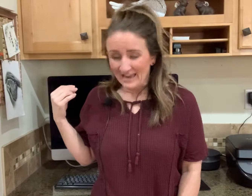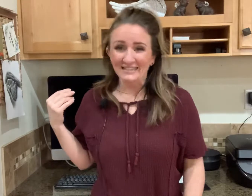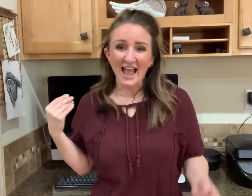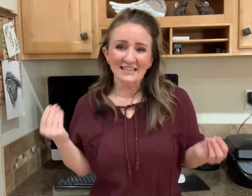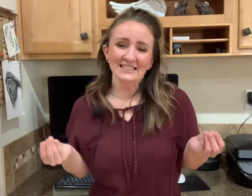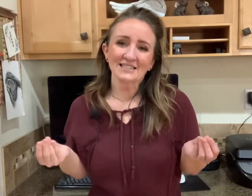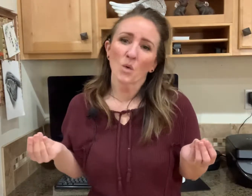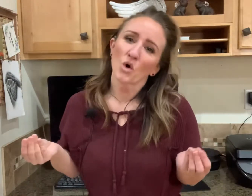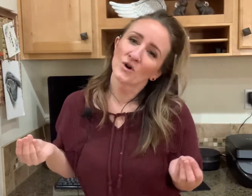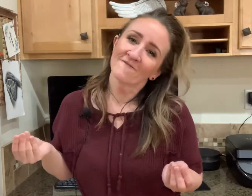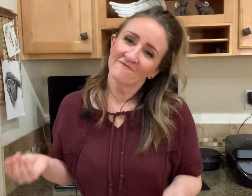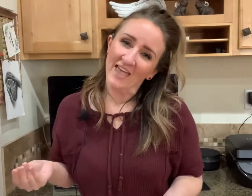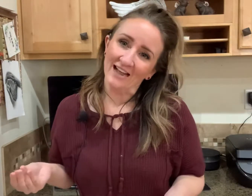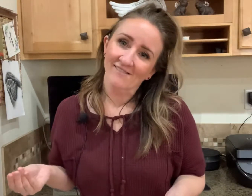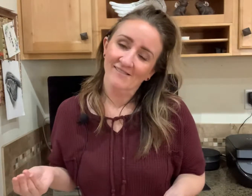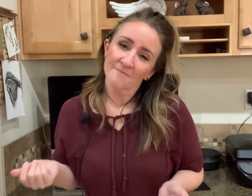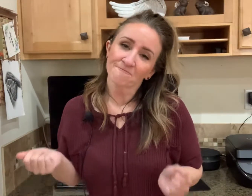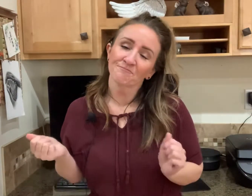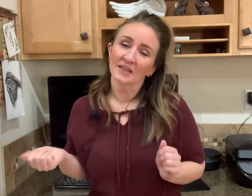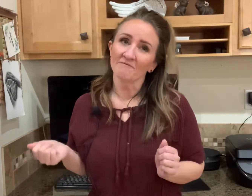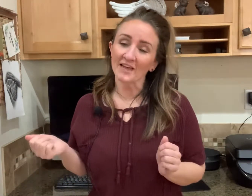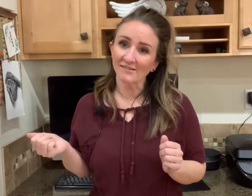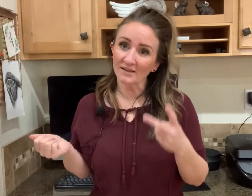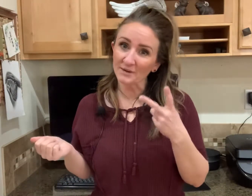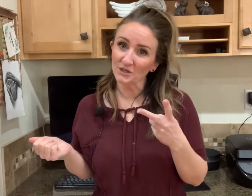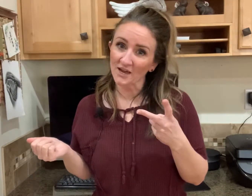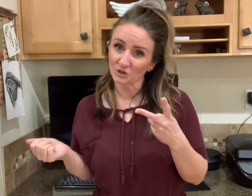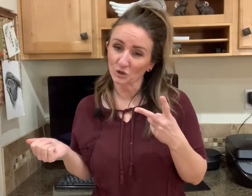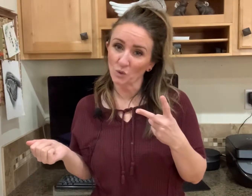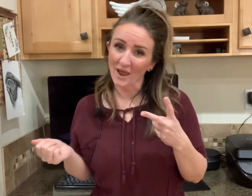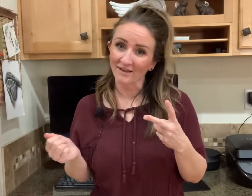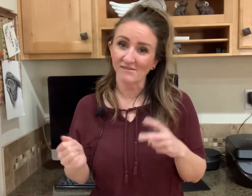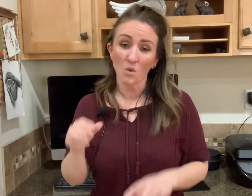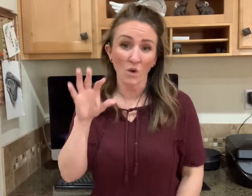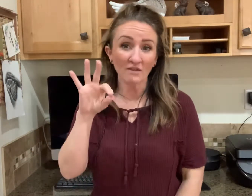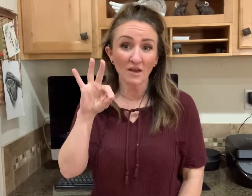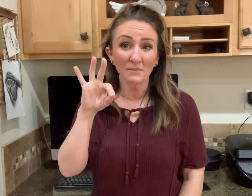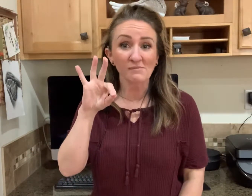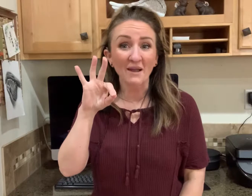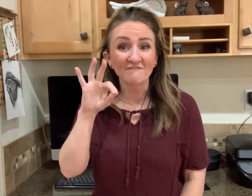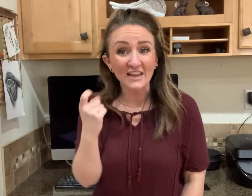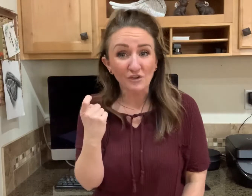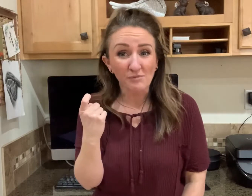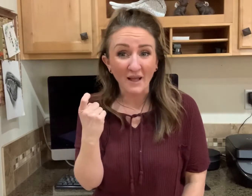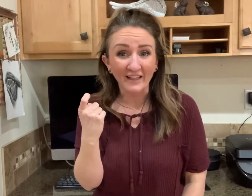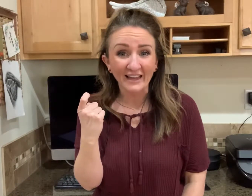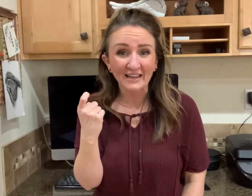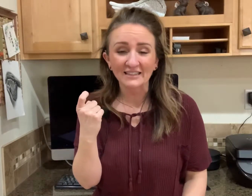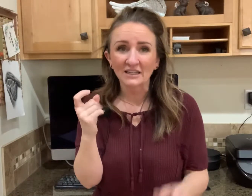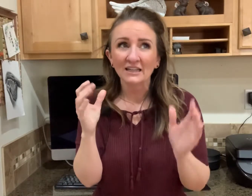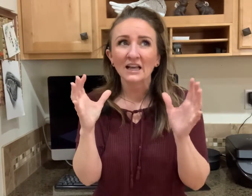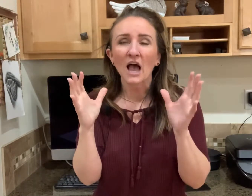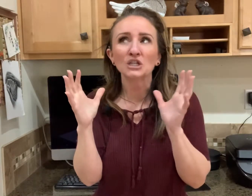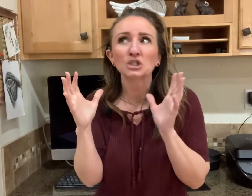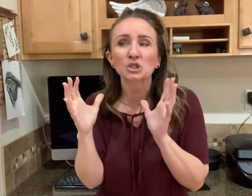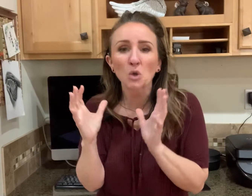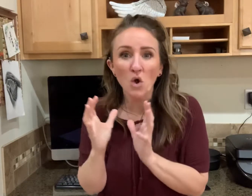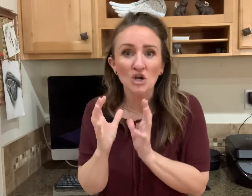Next is the word fix. Fix can be done 2 ways. One of them is by finger spelling it, a shortened